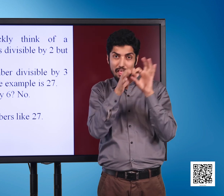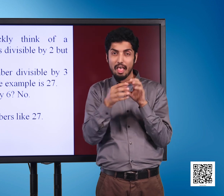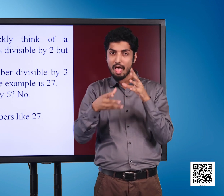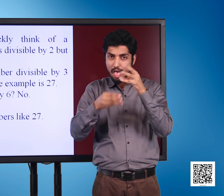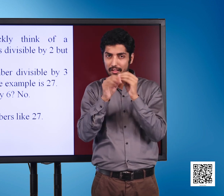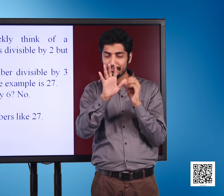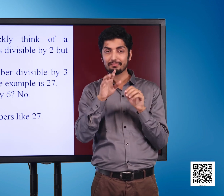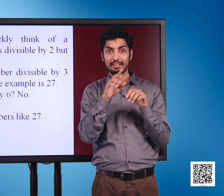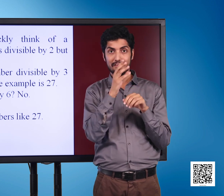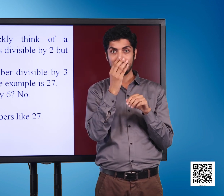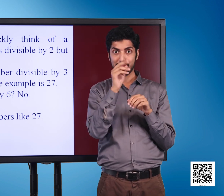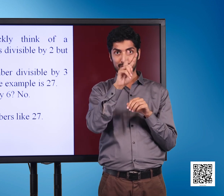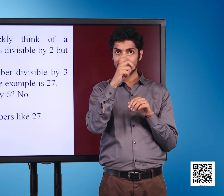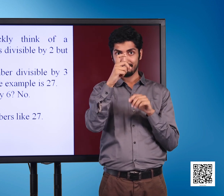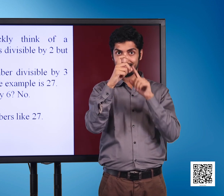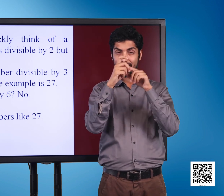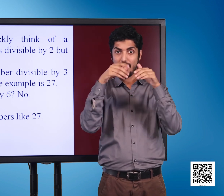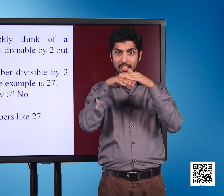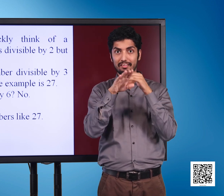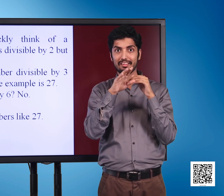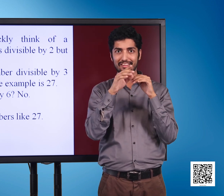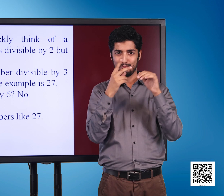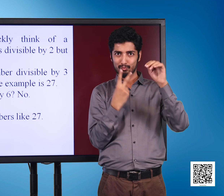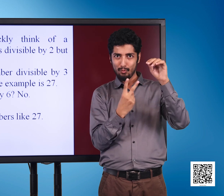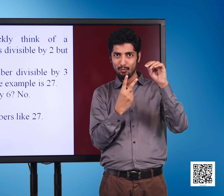one example is 27.